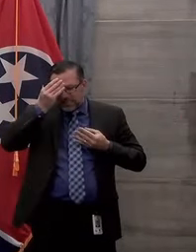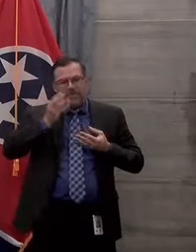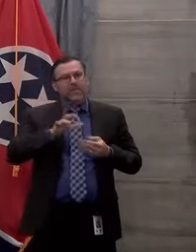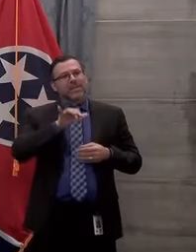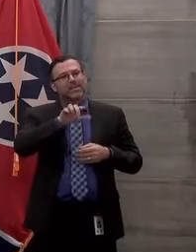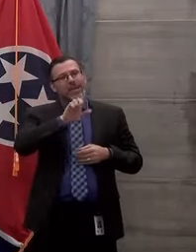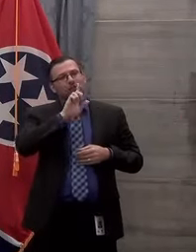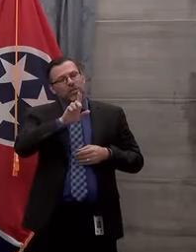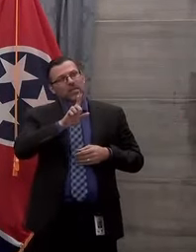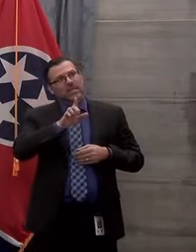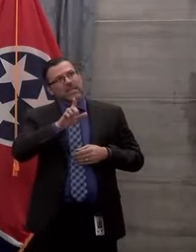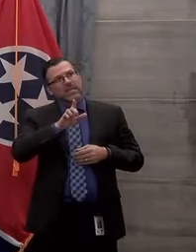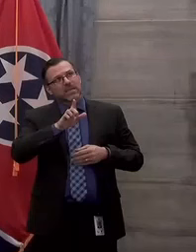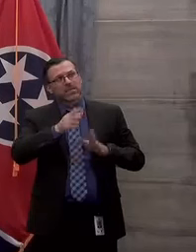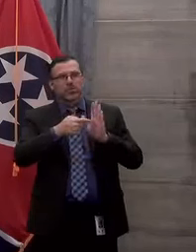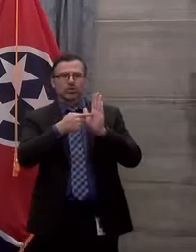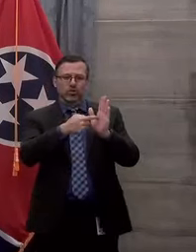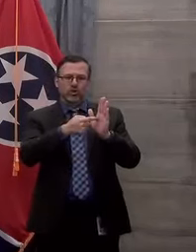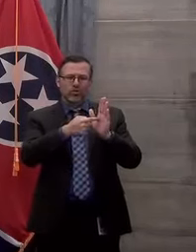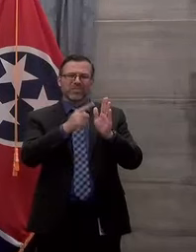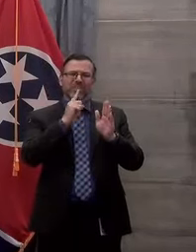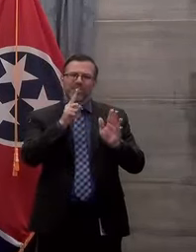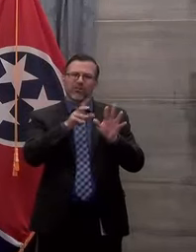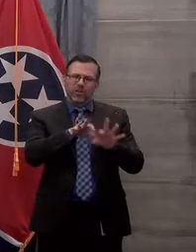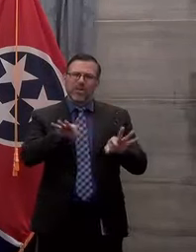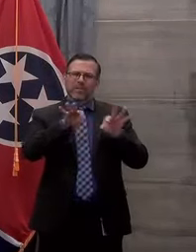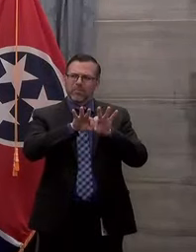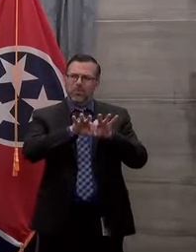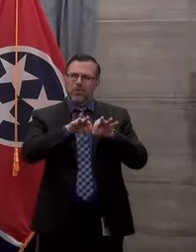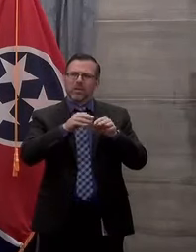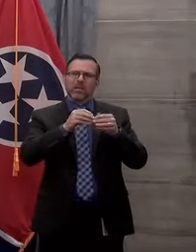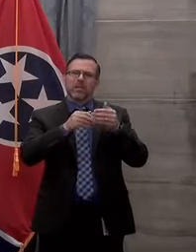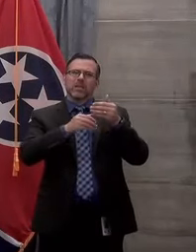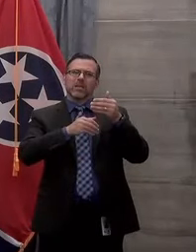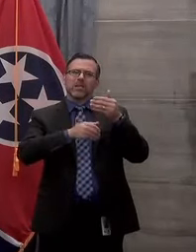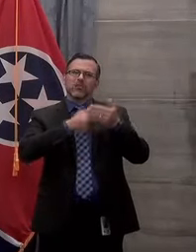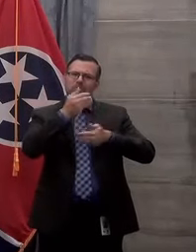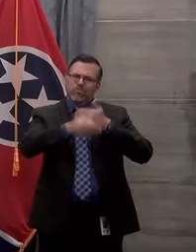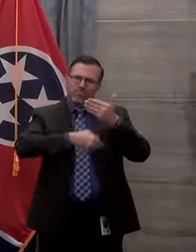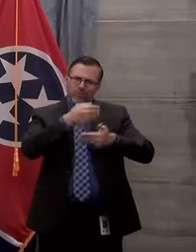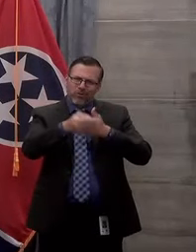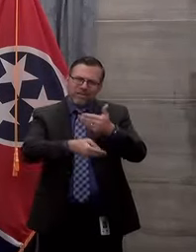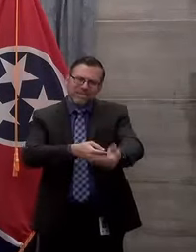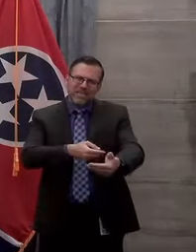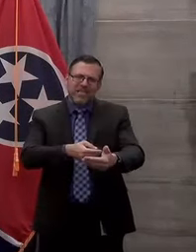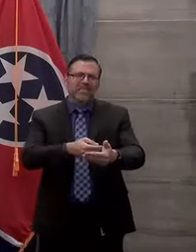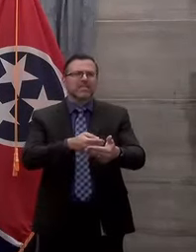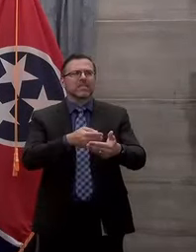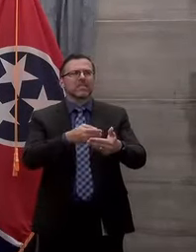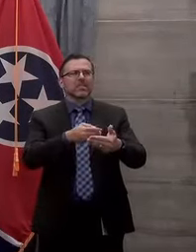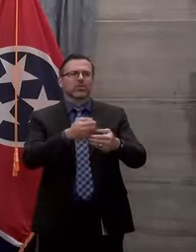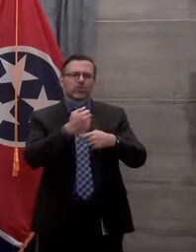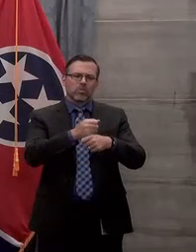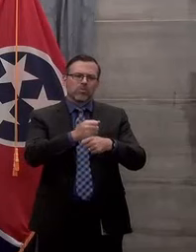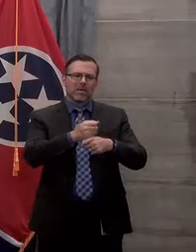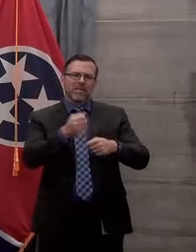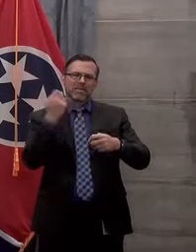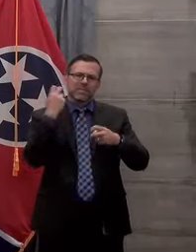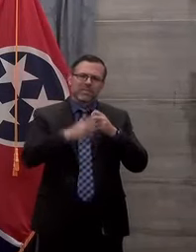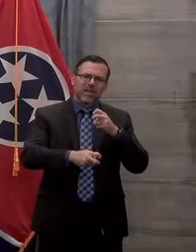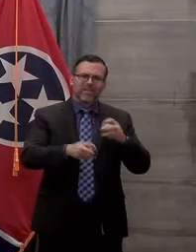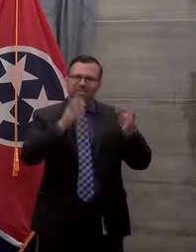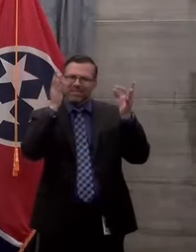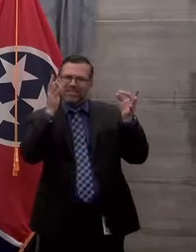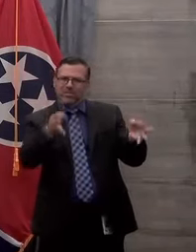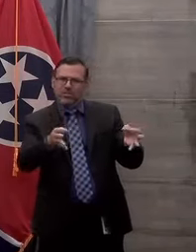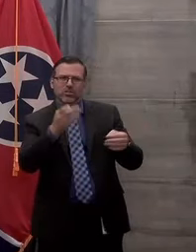represents a very important process for making very difficult decisions that lie ahead if we're